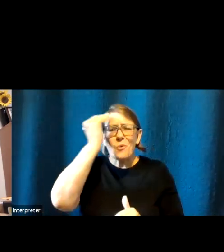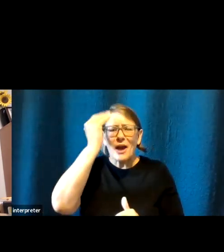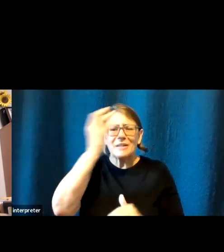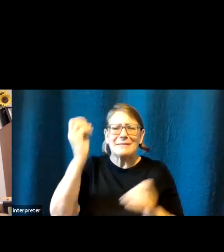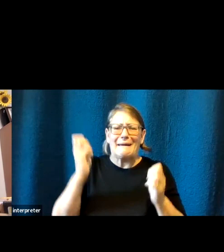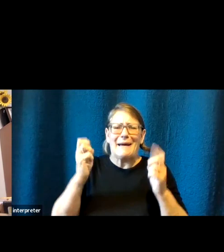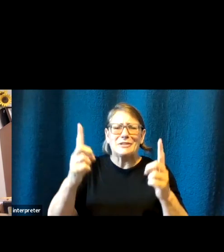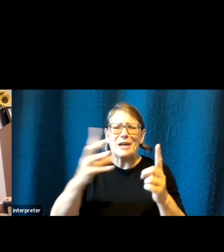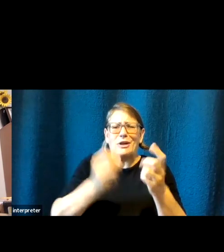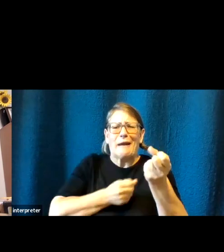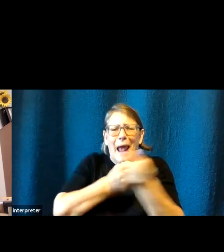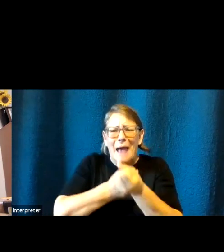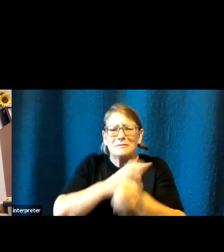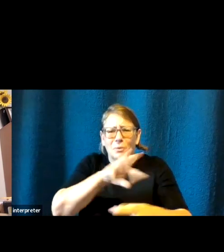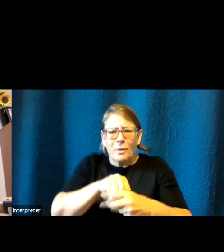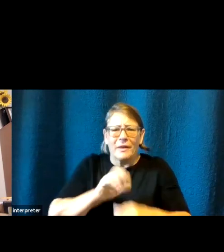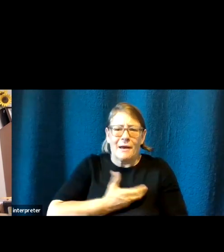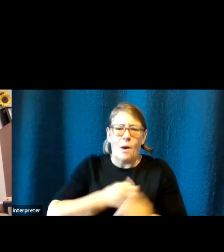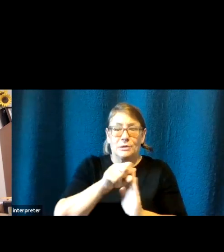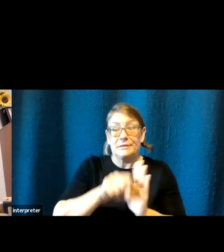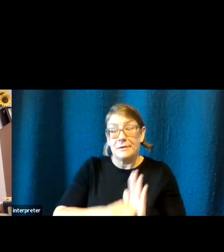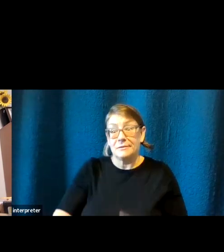and advocacy within our state.